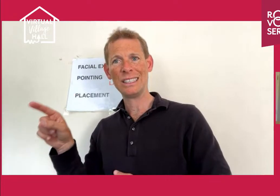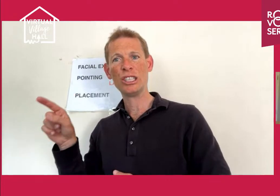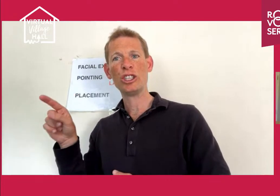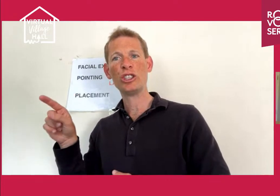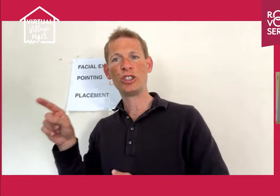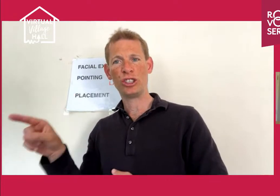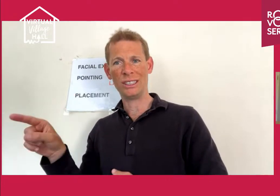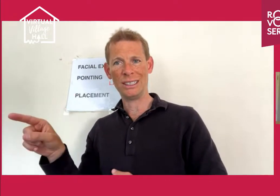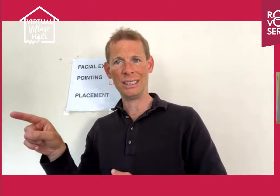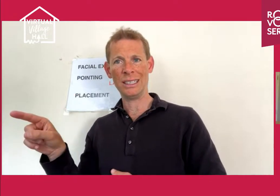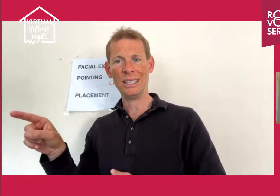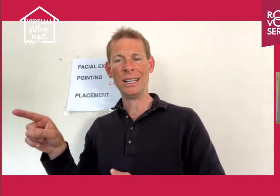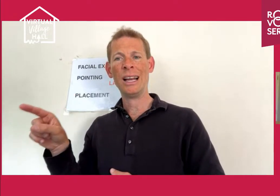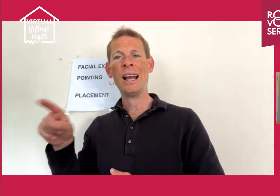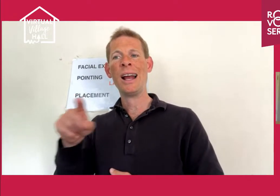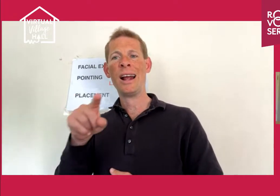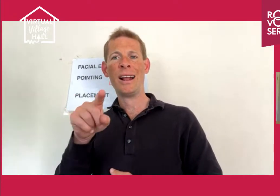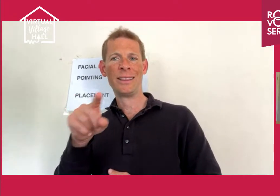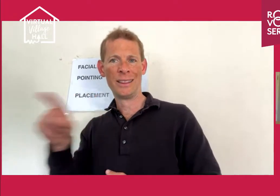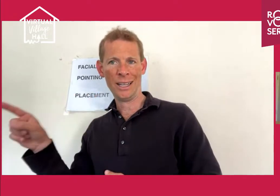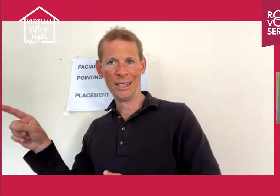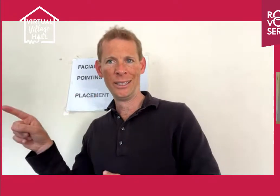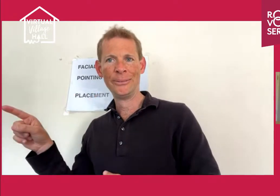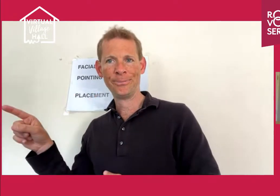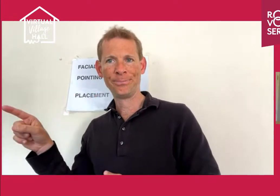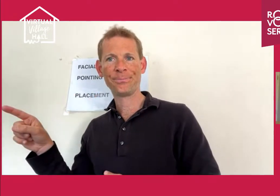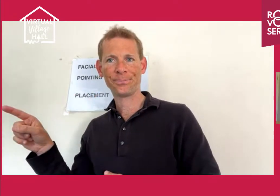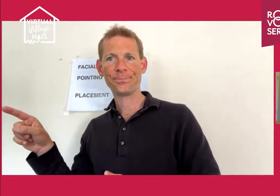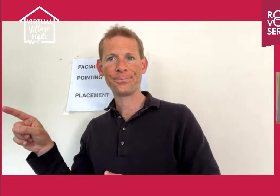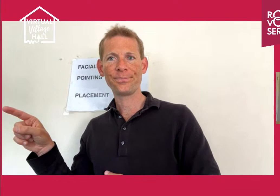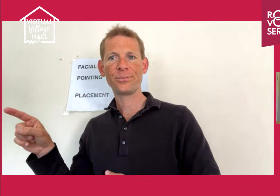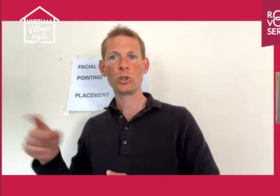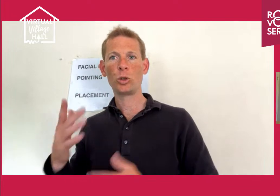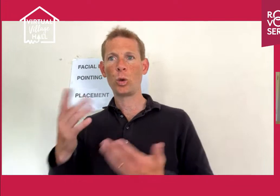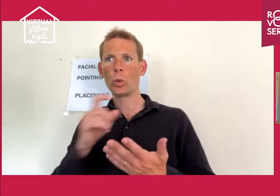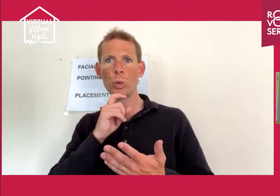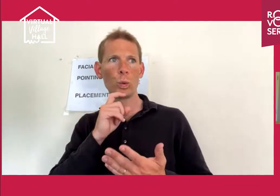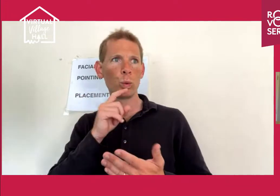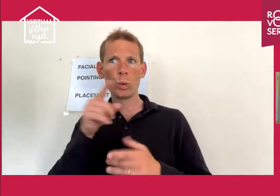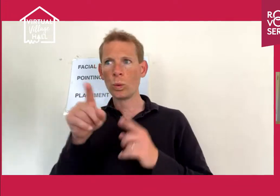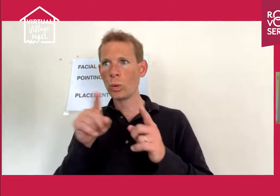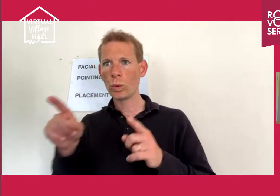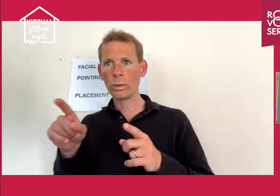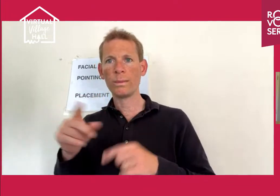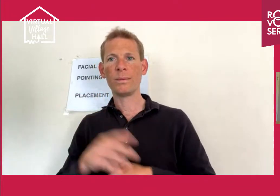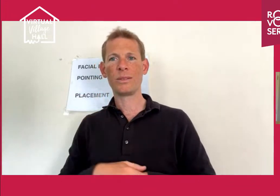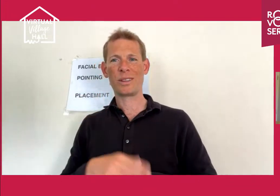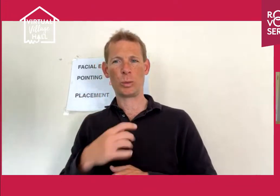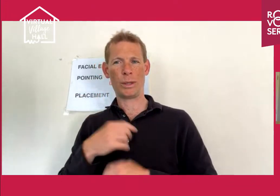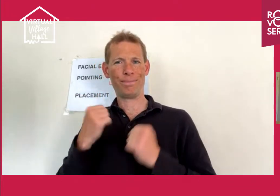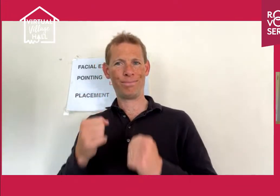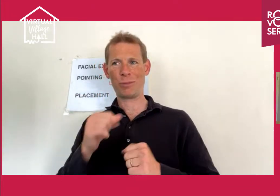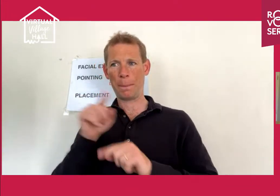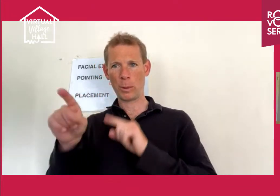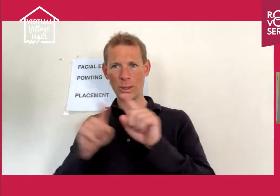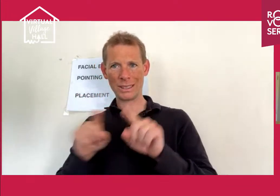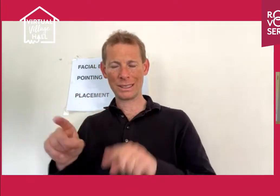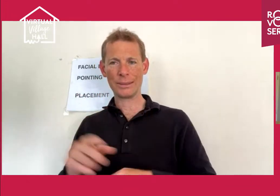he, or she, and they. So that references the person who you're referring to. It's